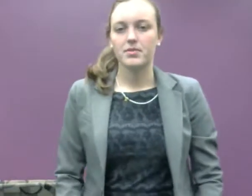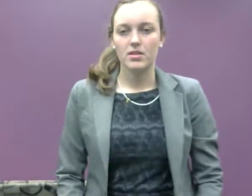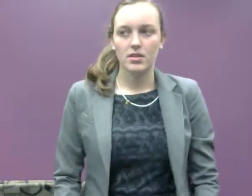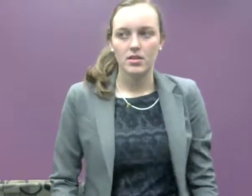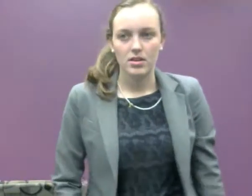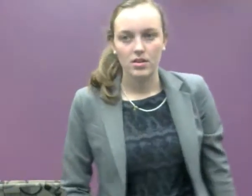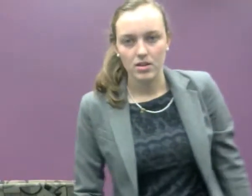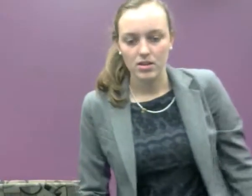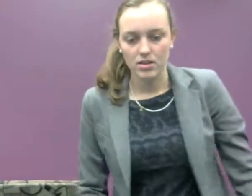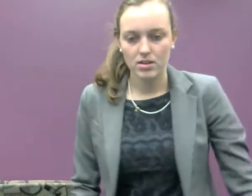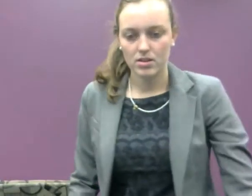getting in my head.